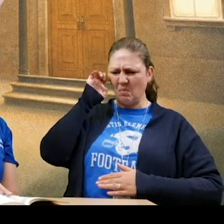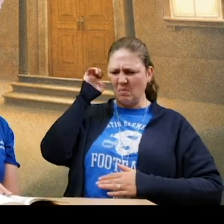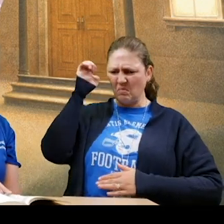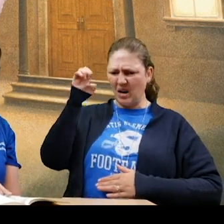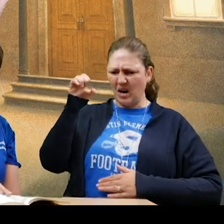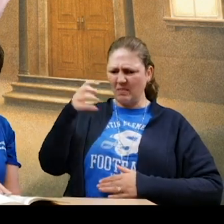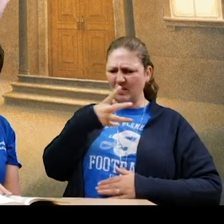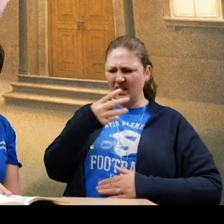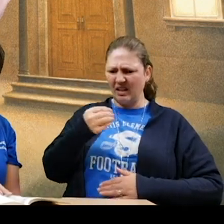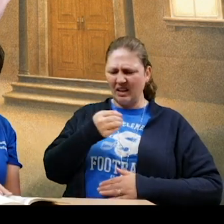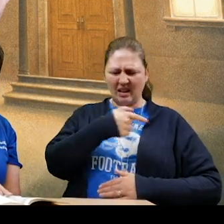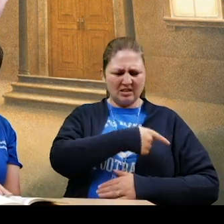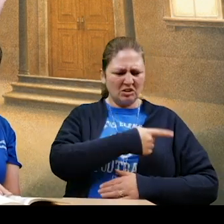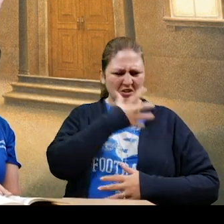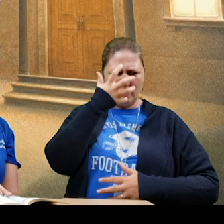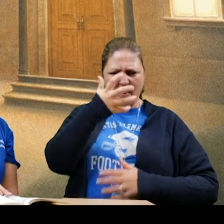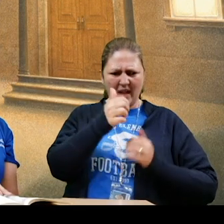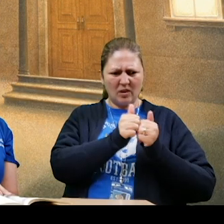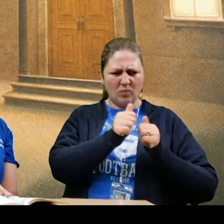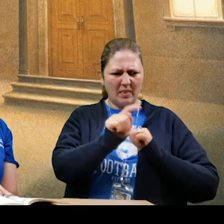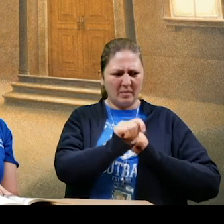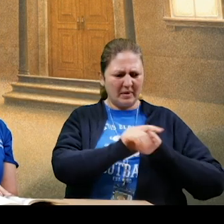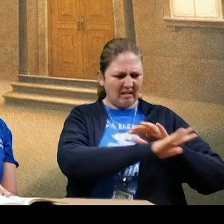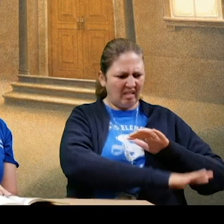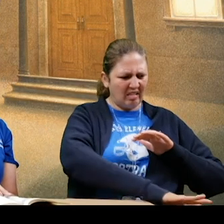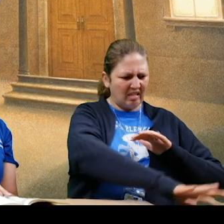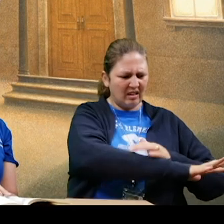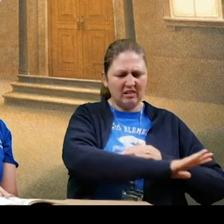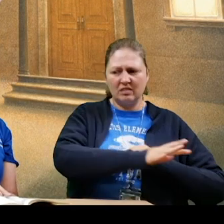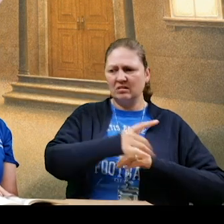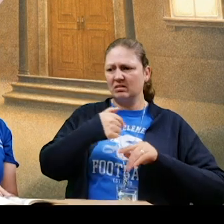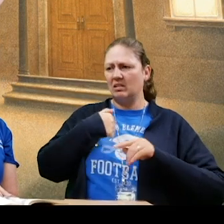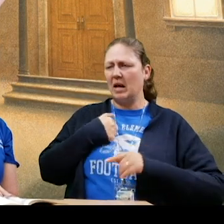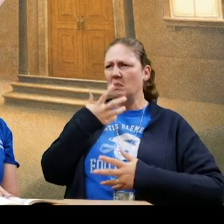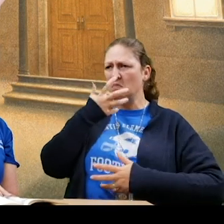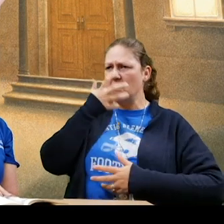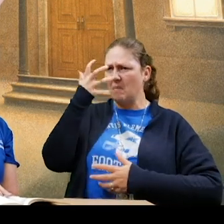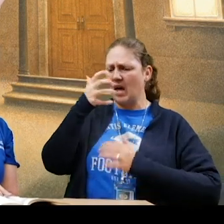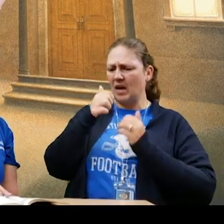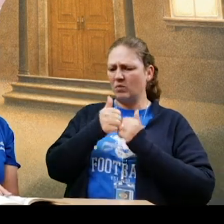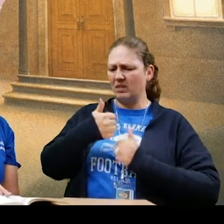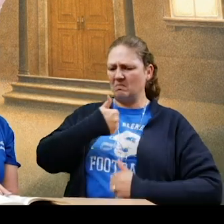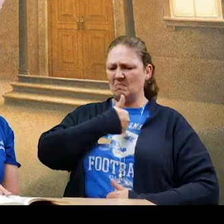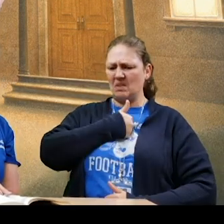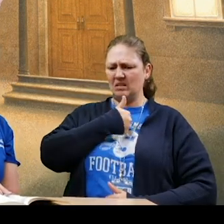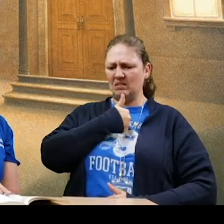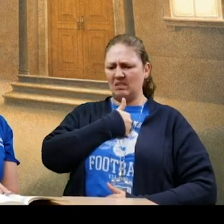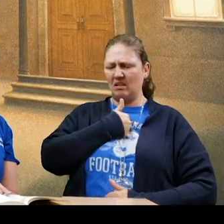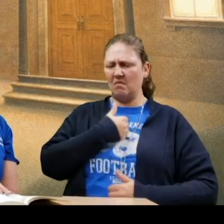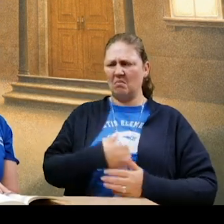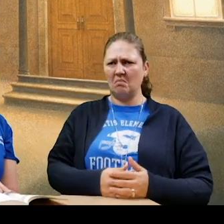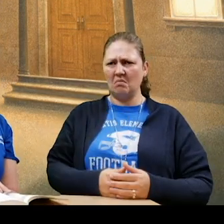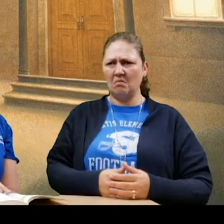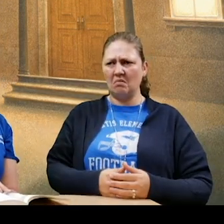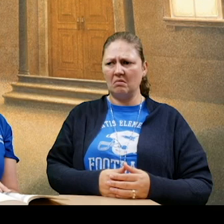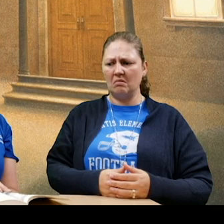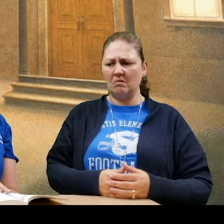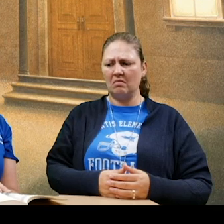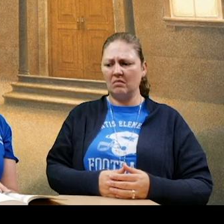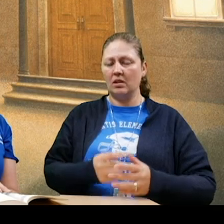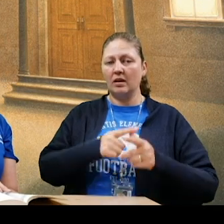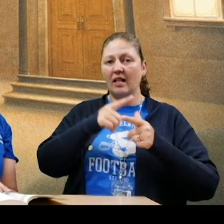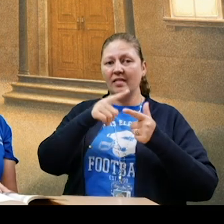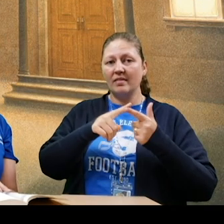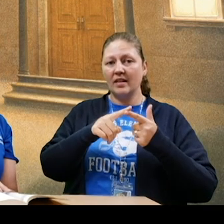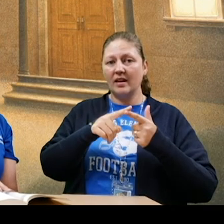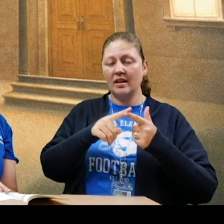urine on her tablecloth than she was about the indignities that Edward had suffered at the jaws of Rosie. And then